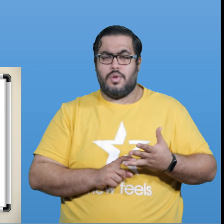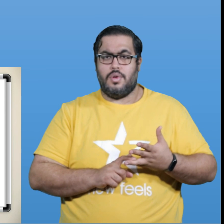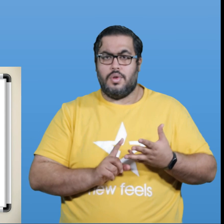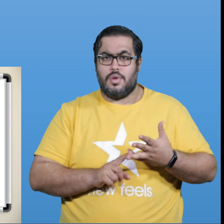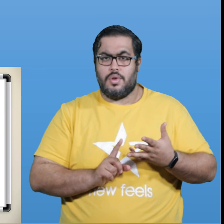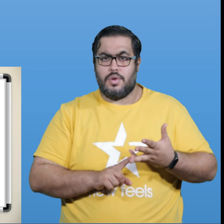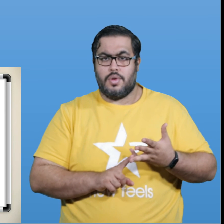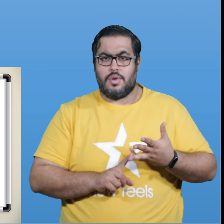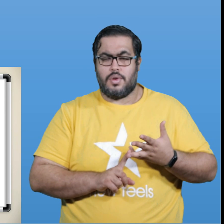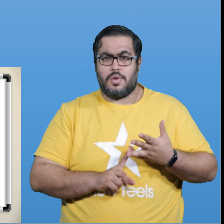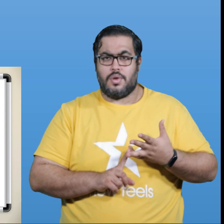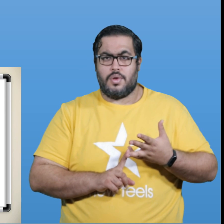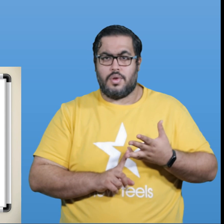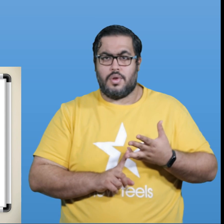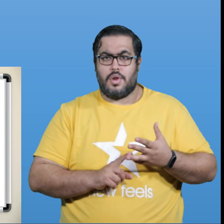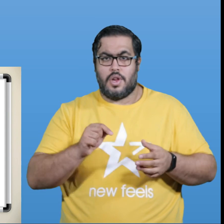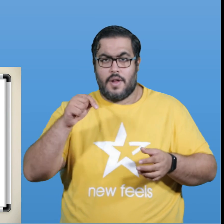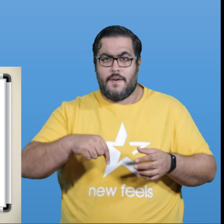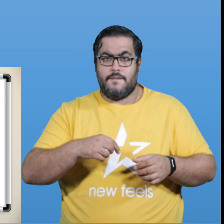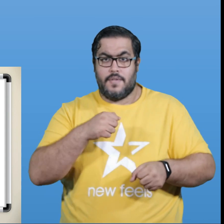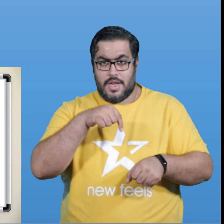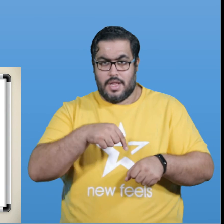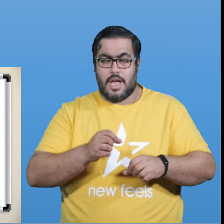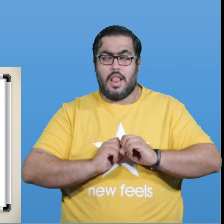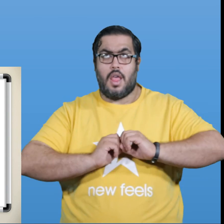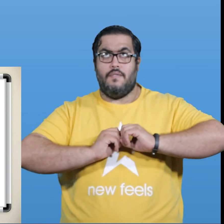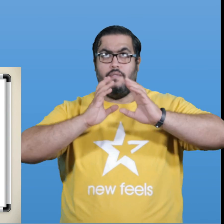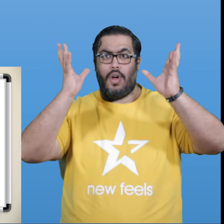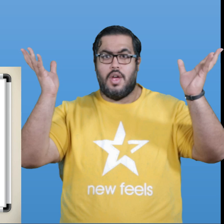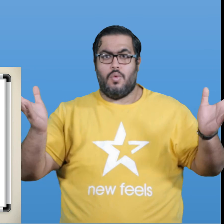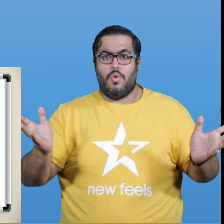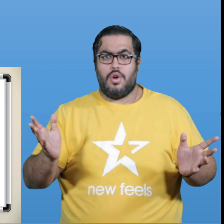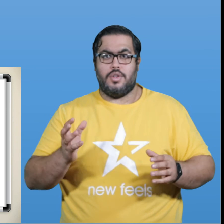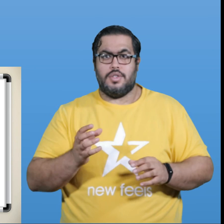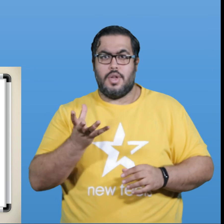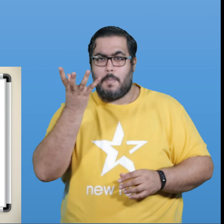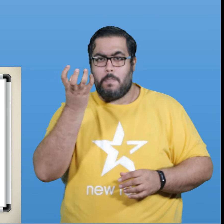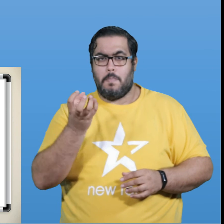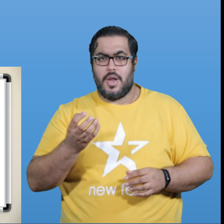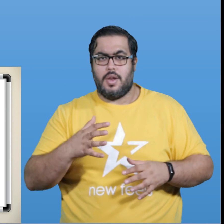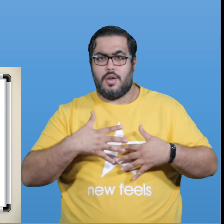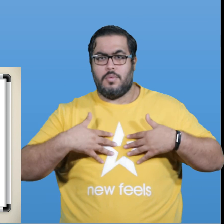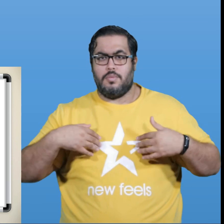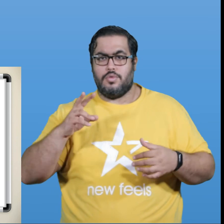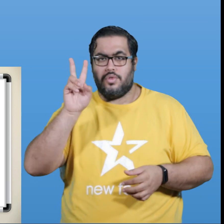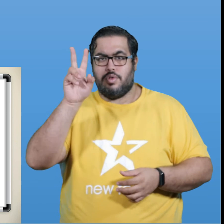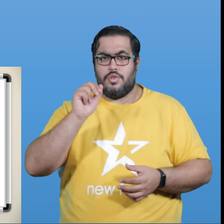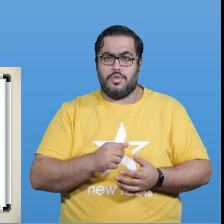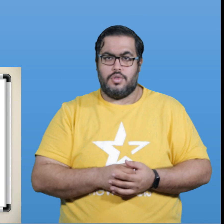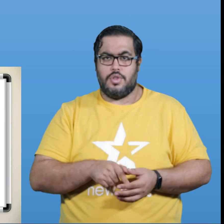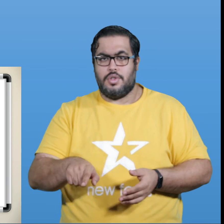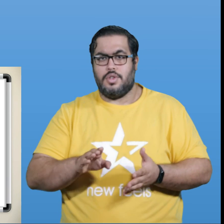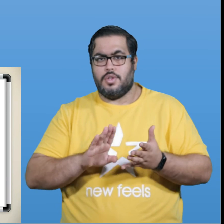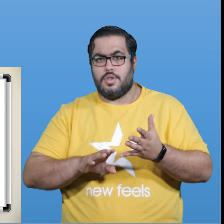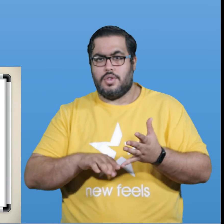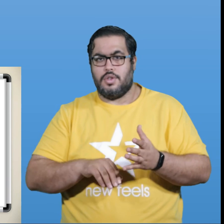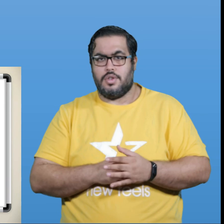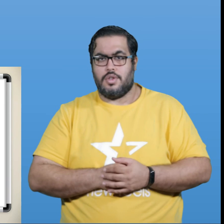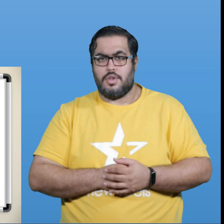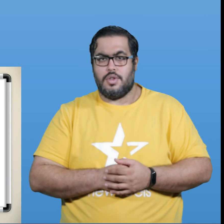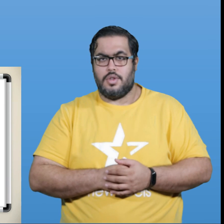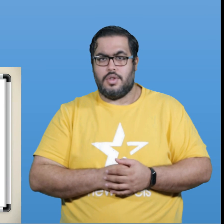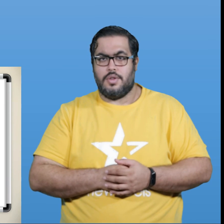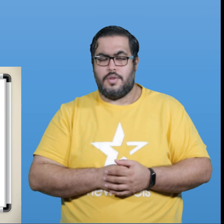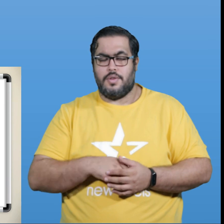moments. And finally, the firework display we wrote. Finally, we ended the night by watching the firework display. And this is the final outcome. In